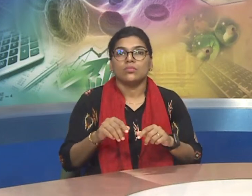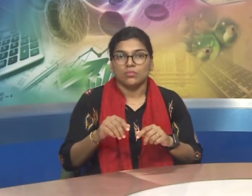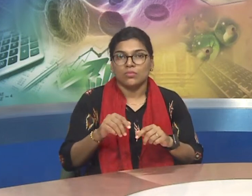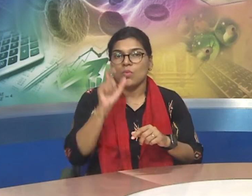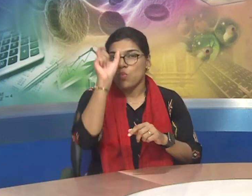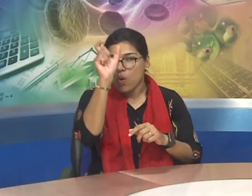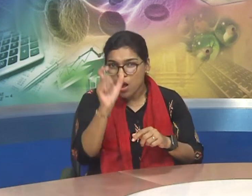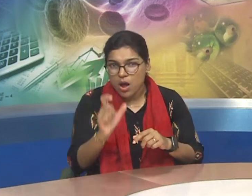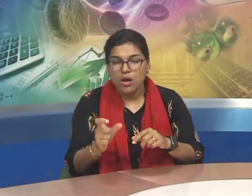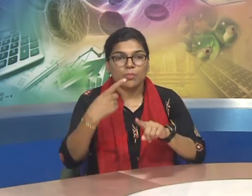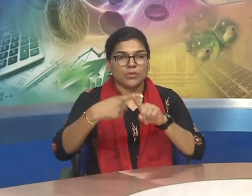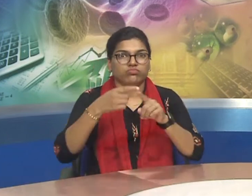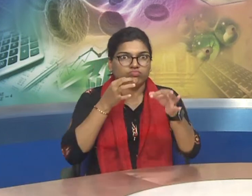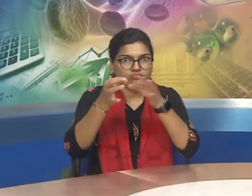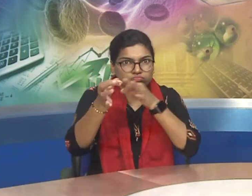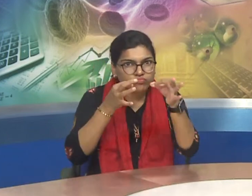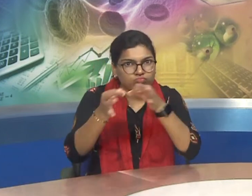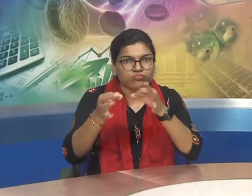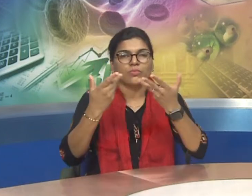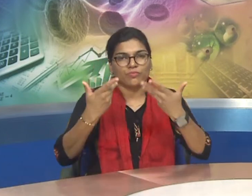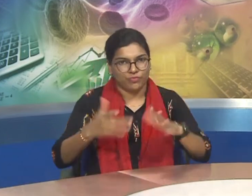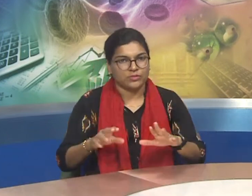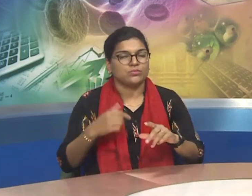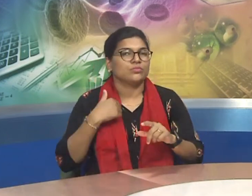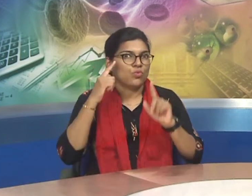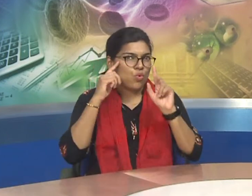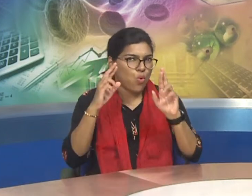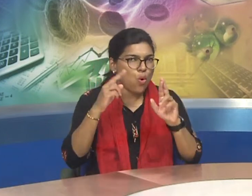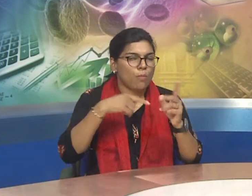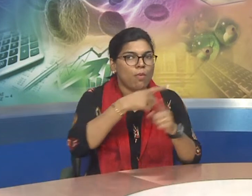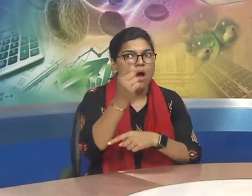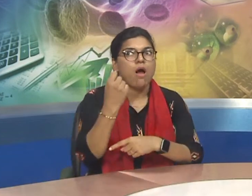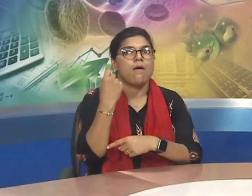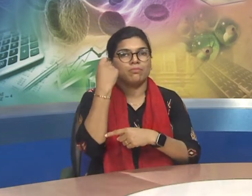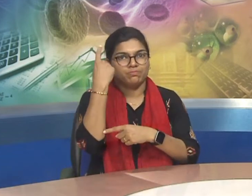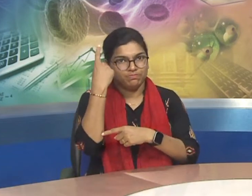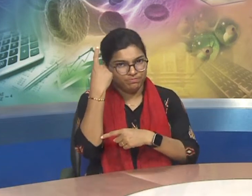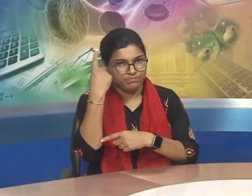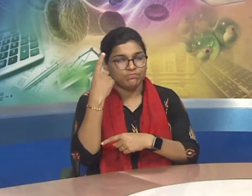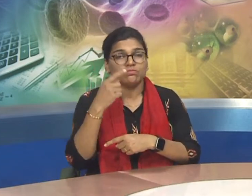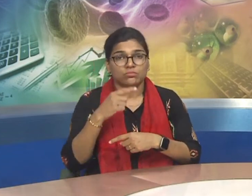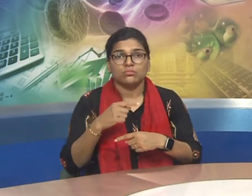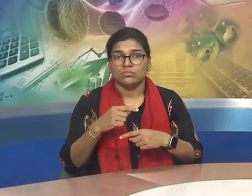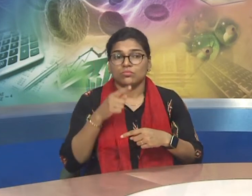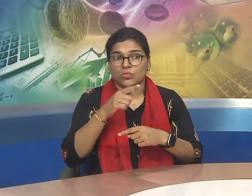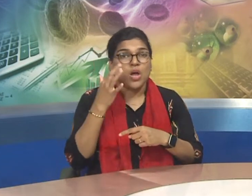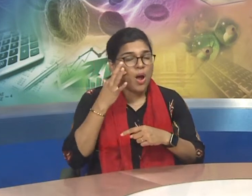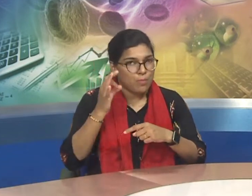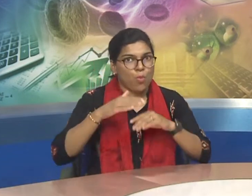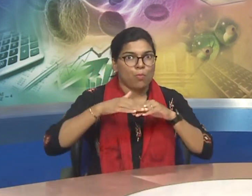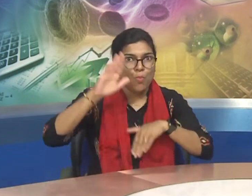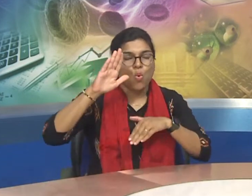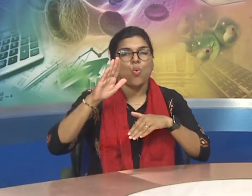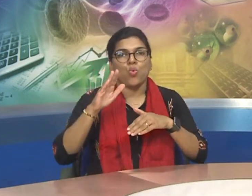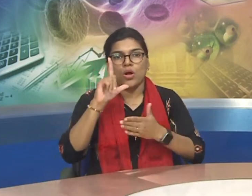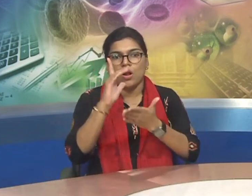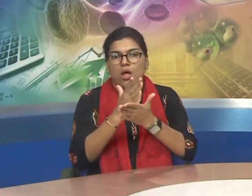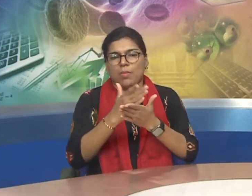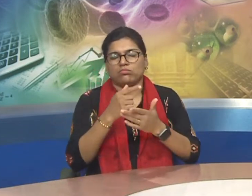So far we have understood the important points of this lesson. I hope you all understood it well, and